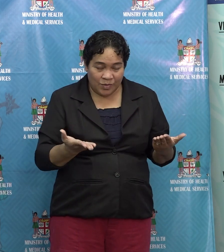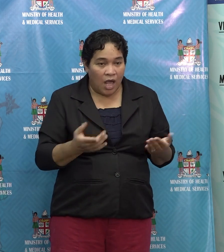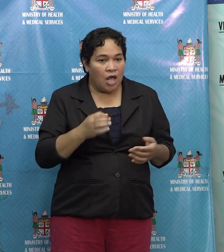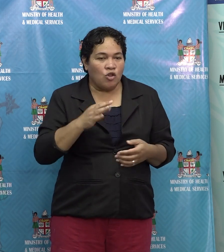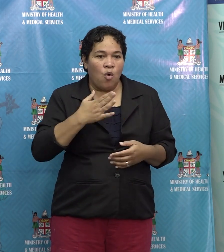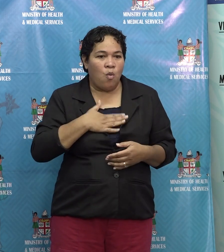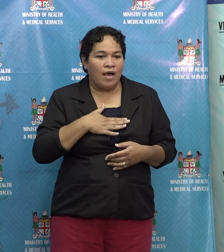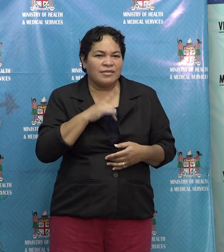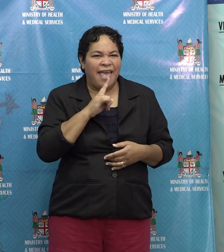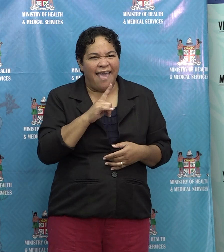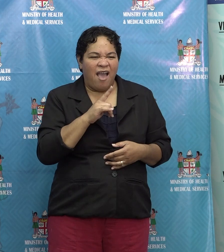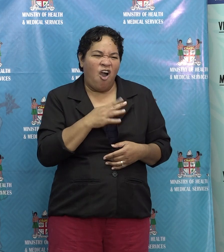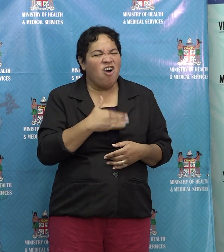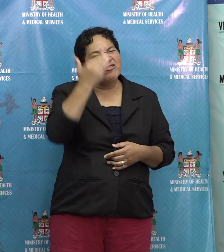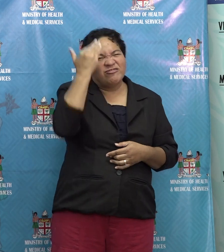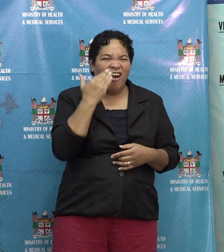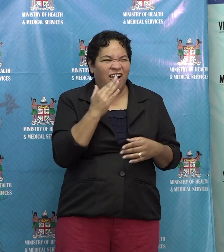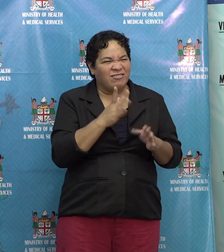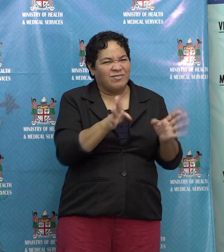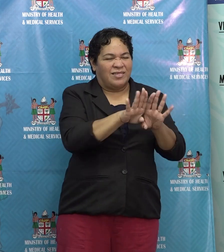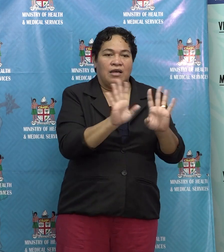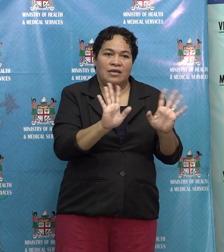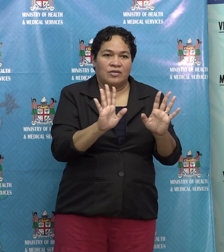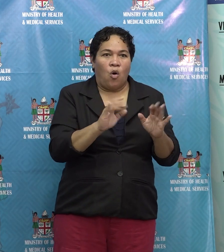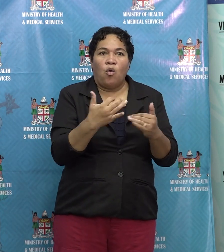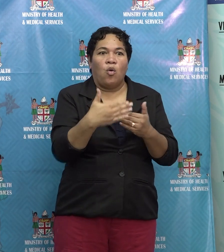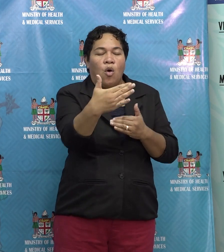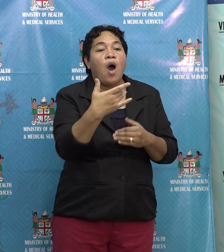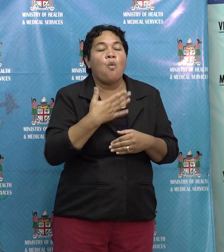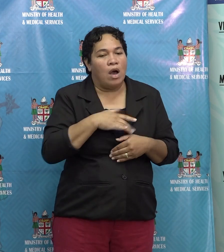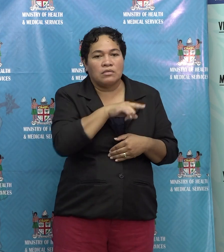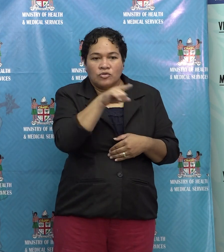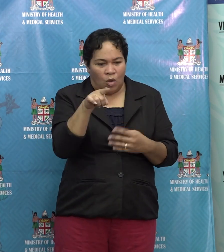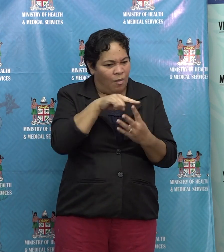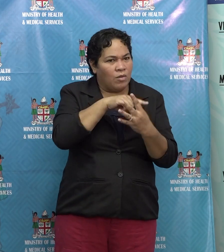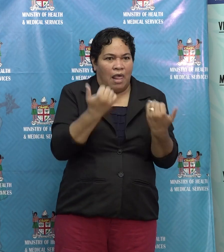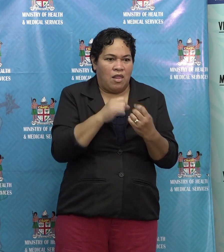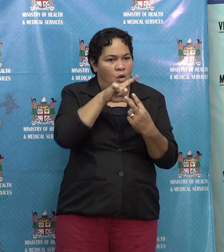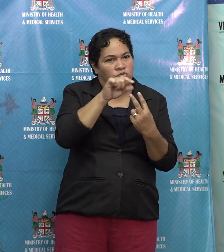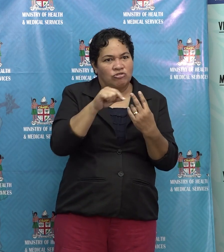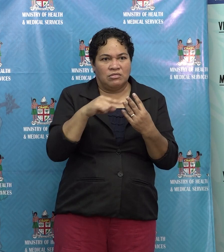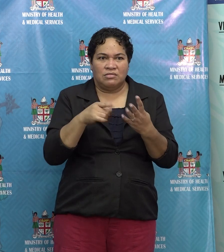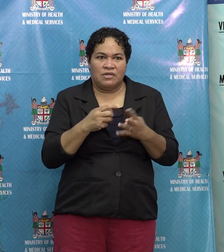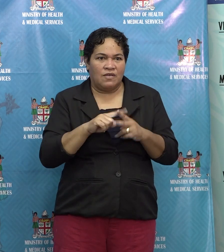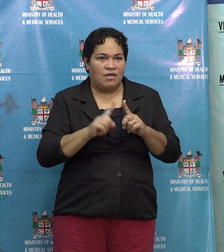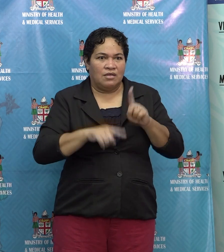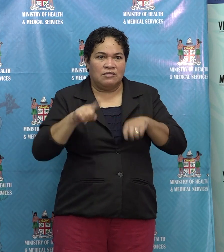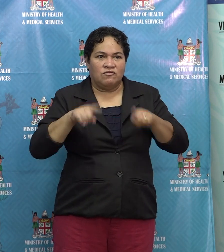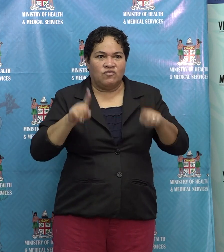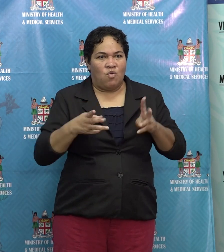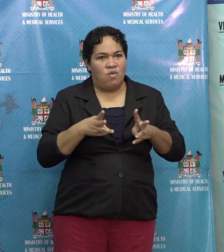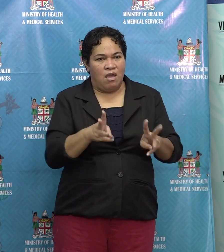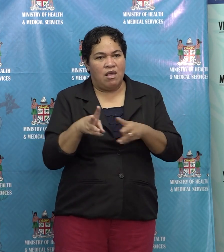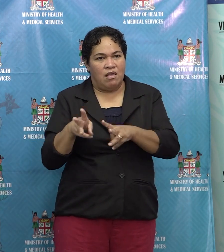be committed to one direction, but I want you to be open in your preparation for all types of course of action.